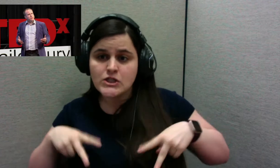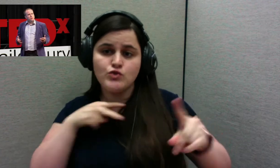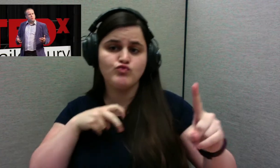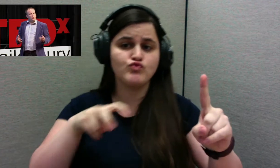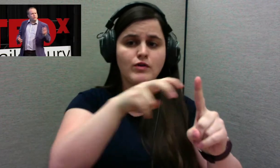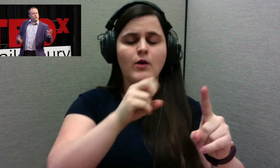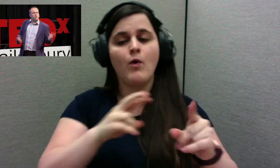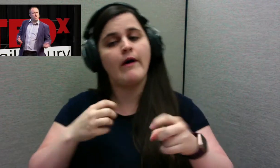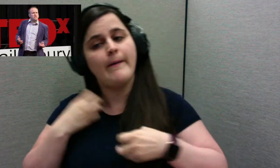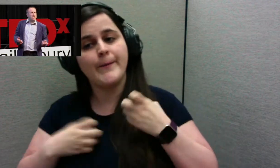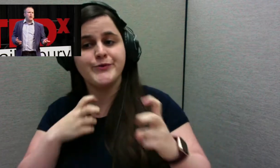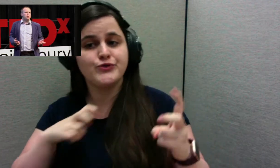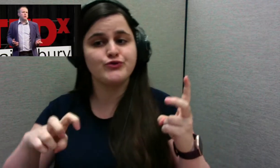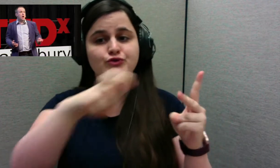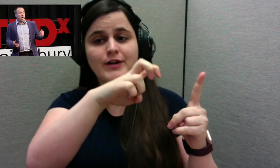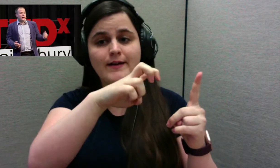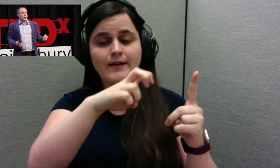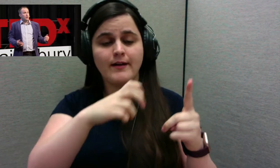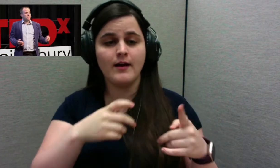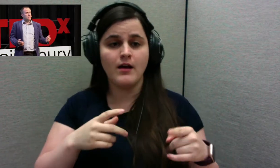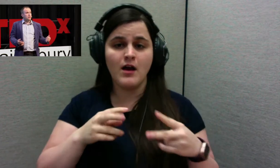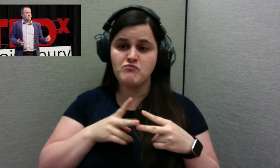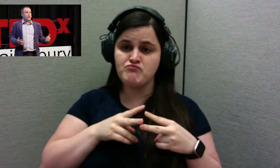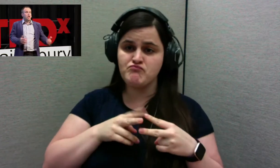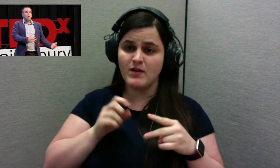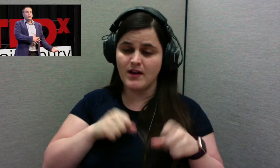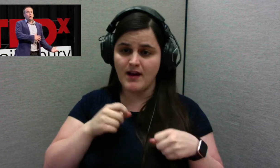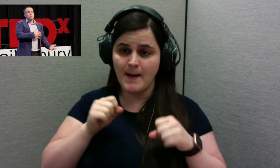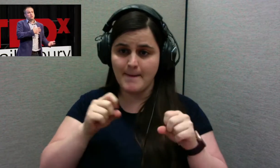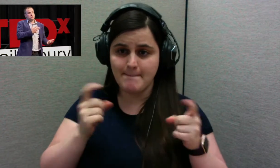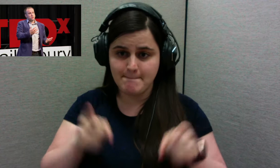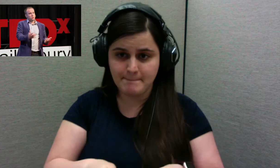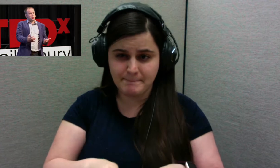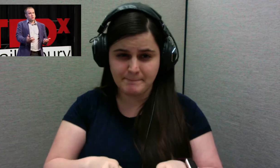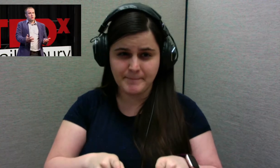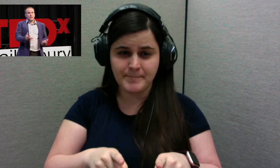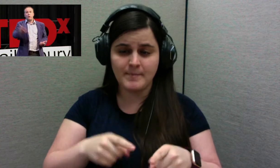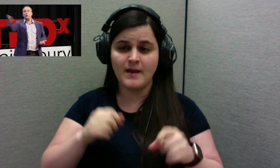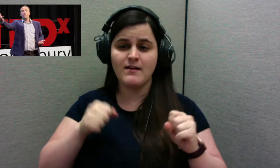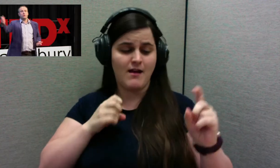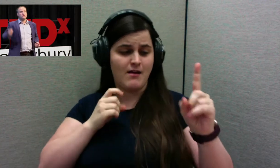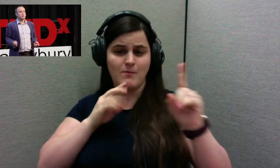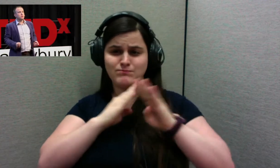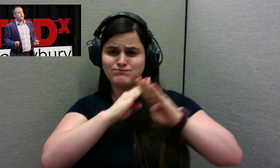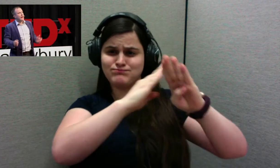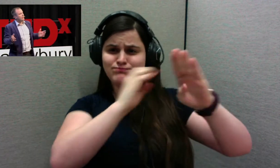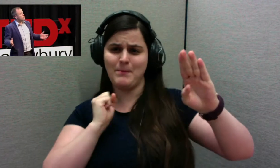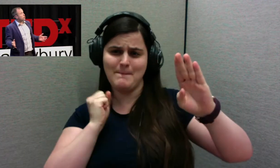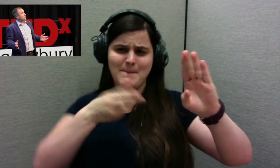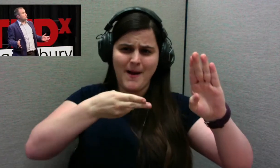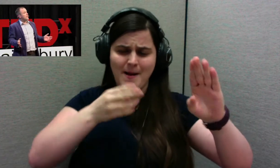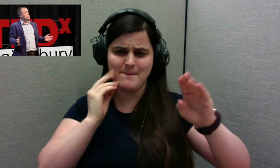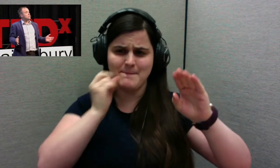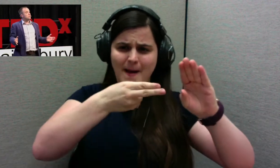then one of 2 things can happen. Either he can overcome those obstacles and get what he wants, and